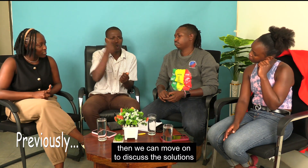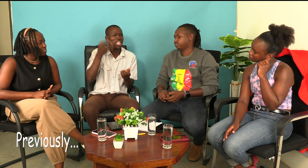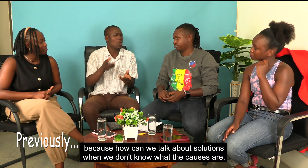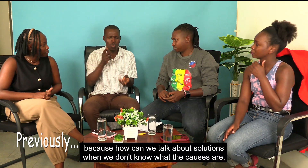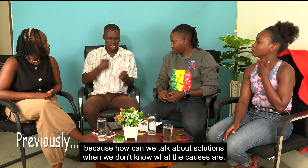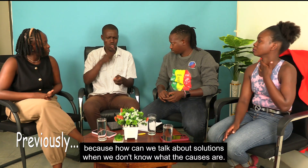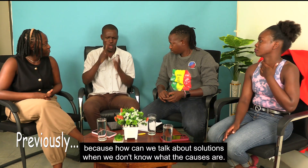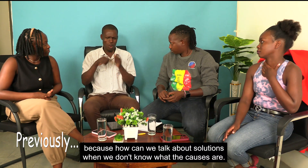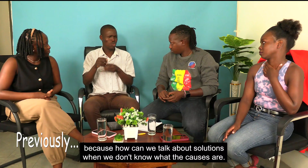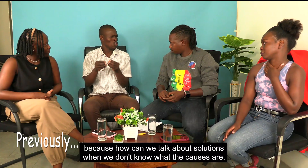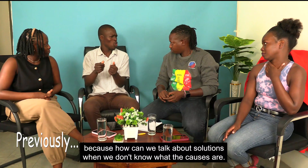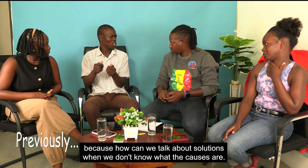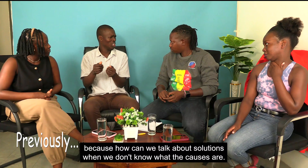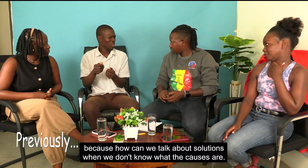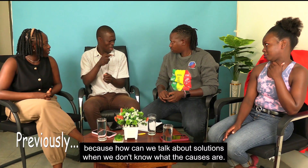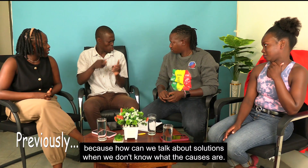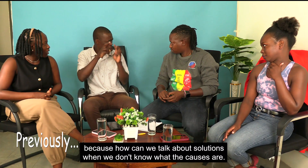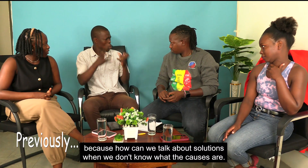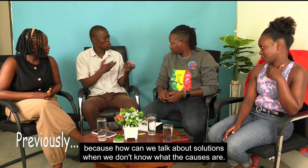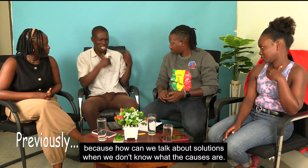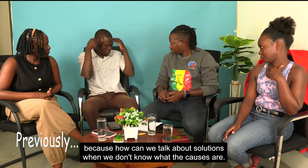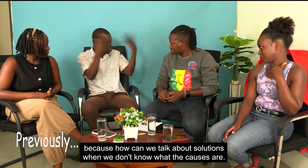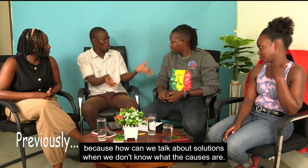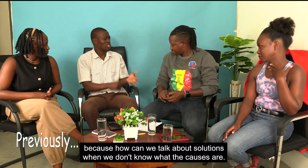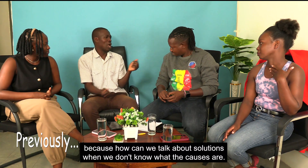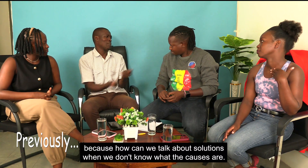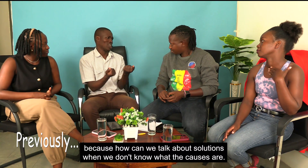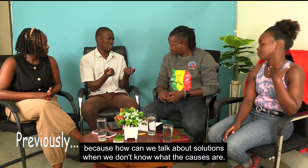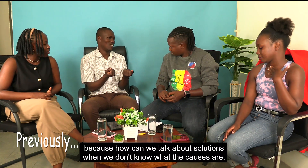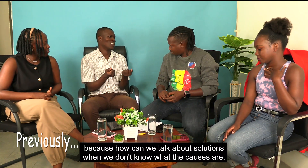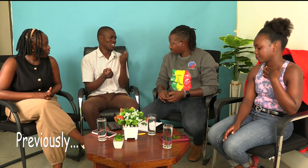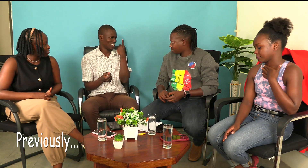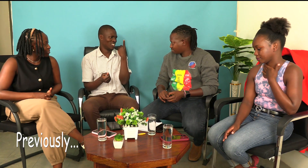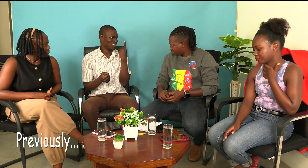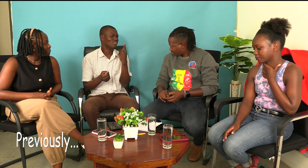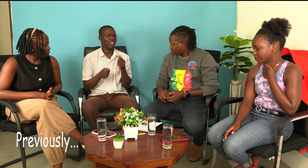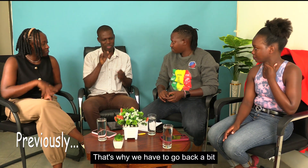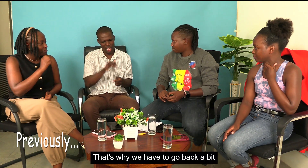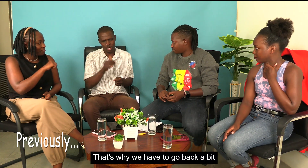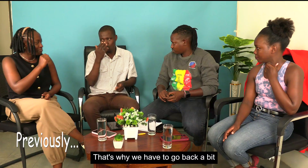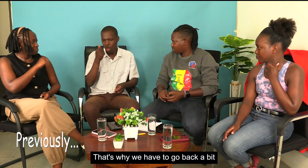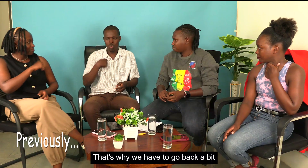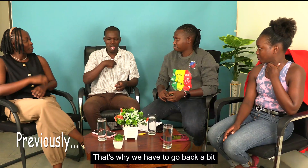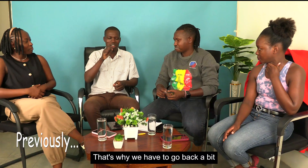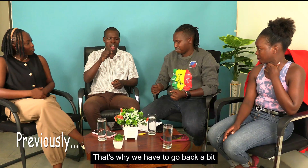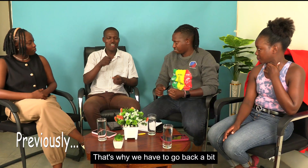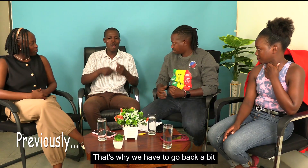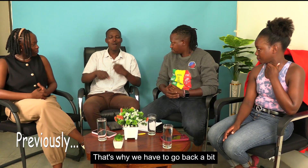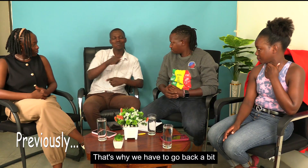can get to a solution. Because right now we are talking about solution, but what has brought this mental health? So